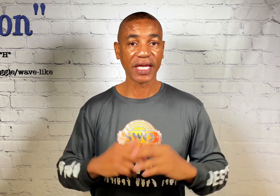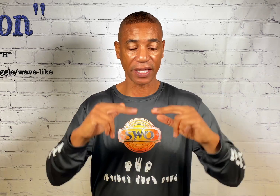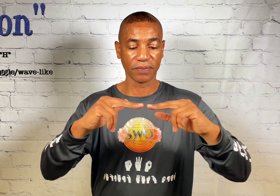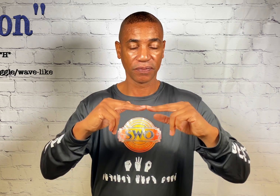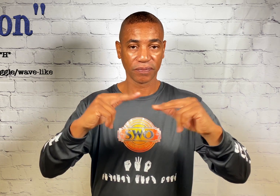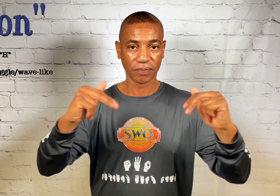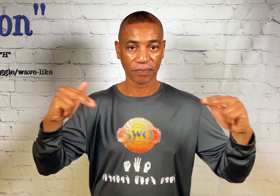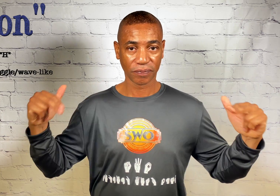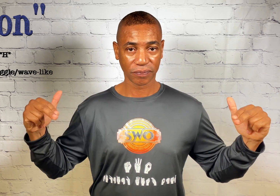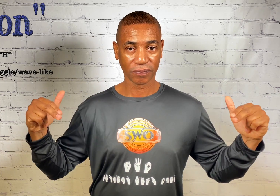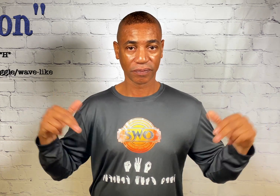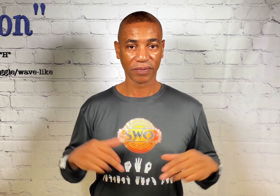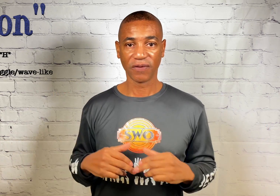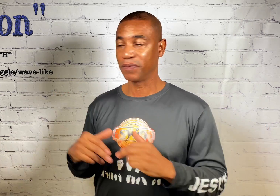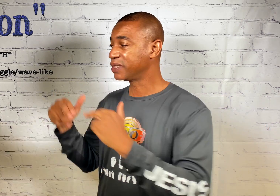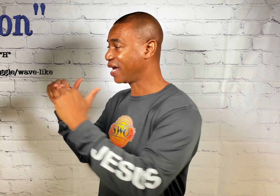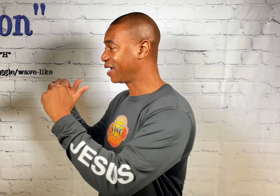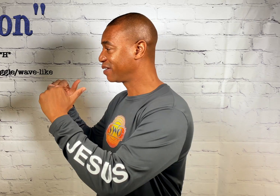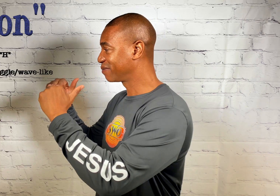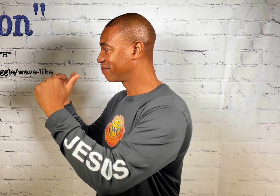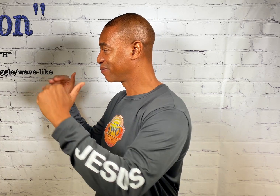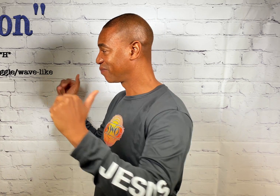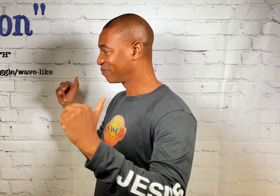again. From the side.